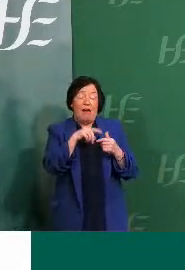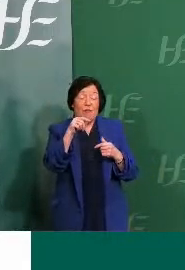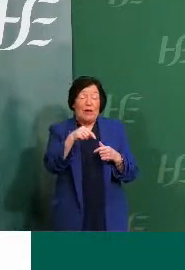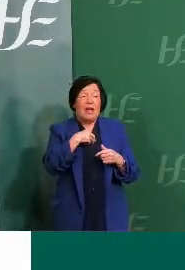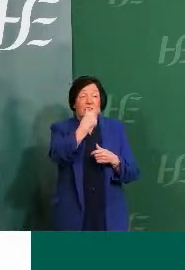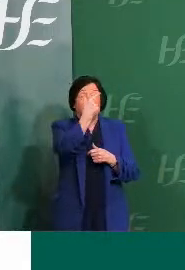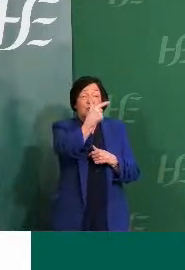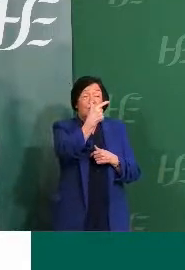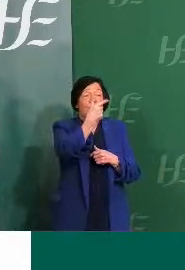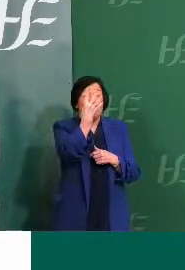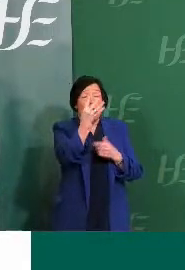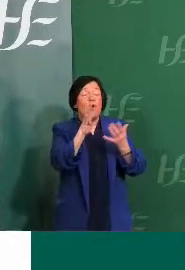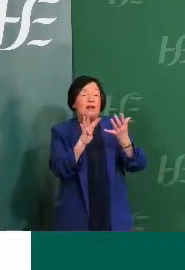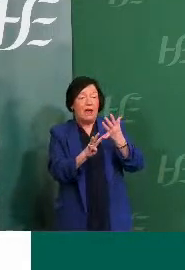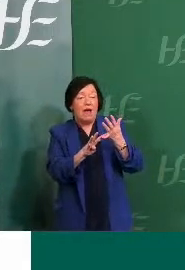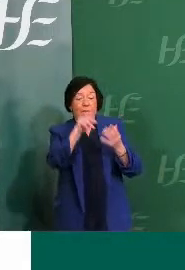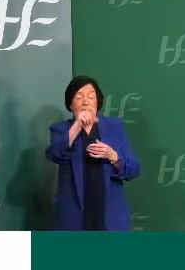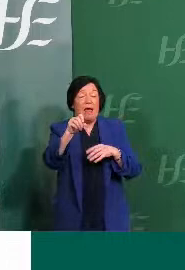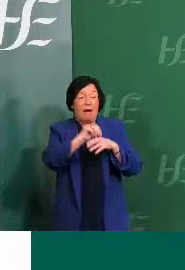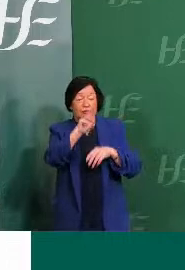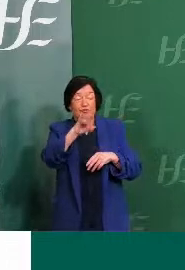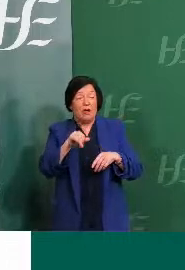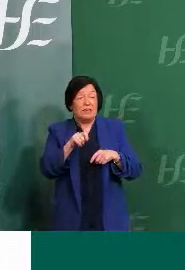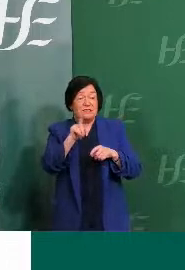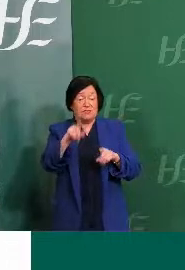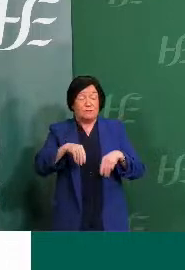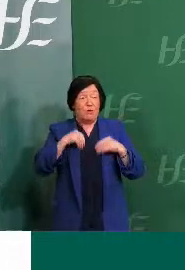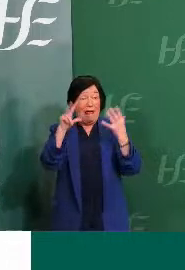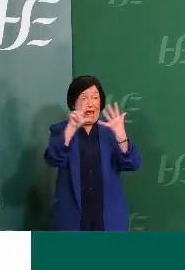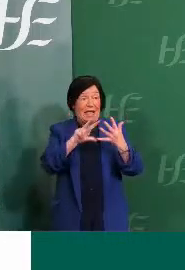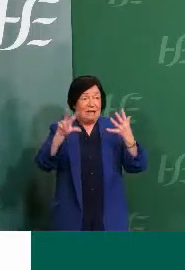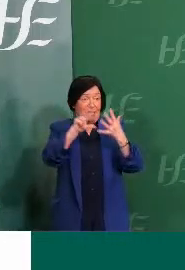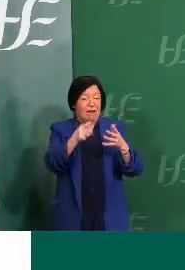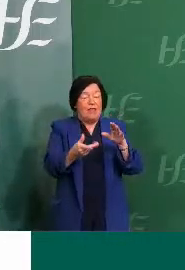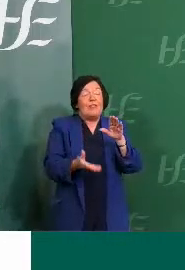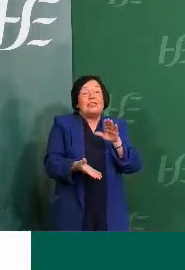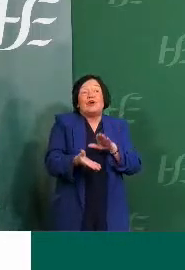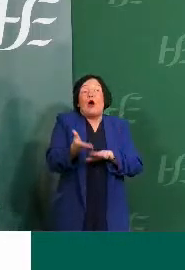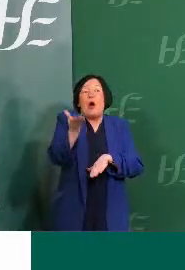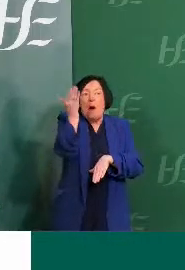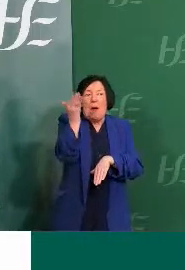we had 249 patients on trolleys at 8 o'clock, which is up